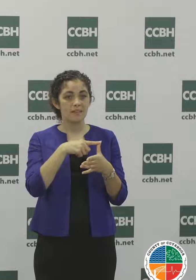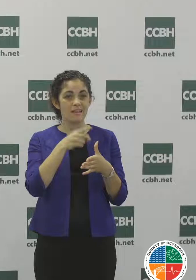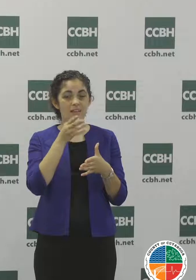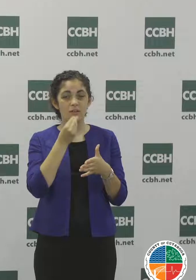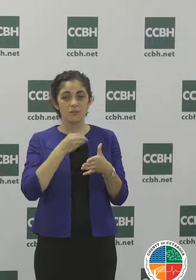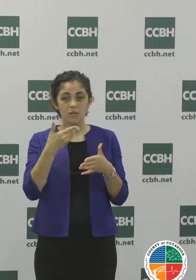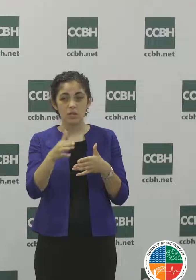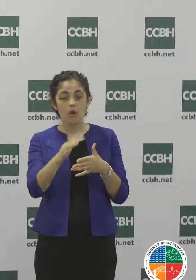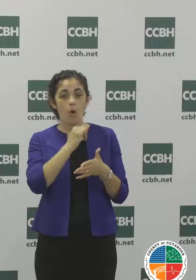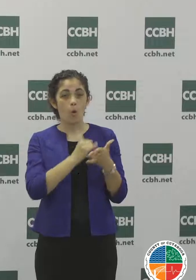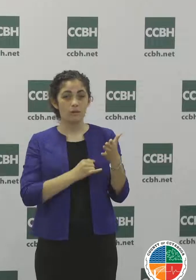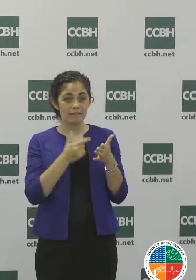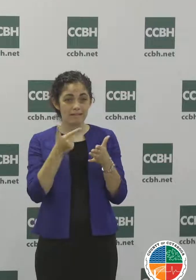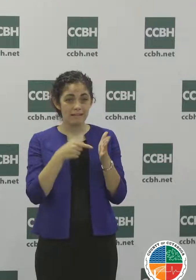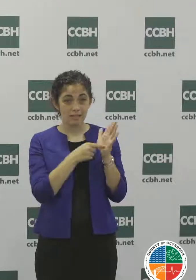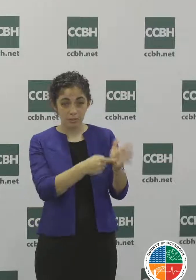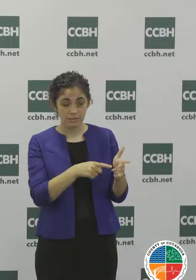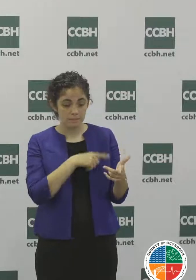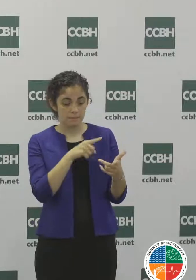aquariums and art galleries,